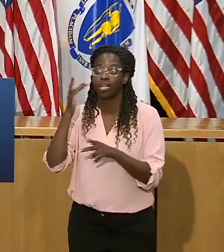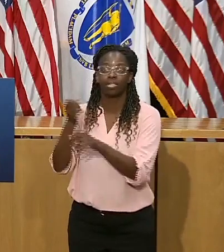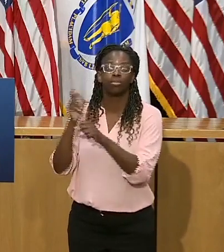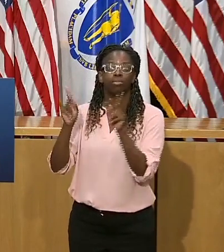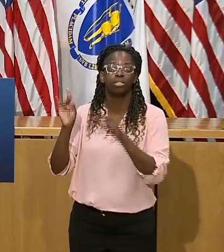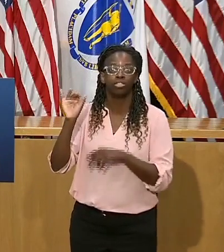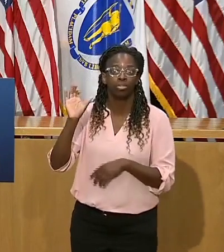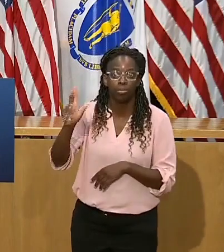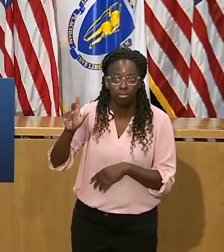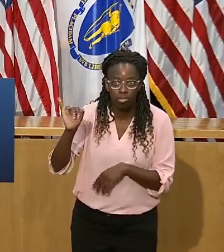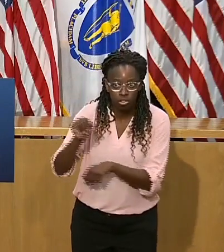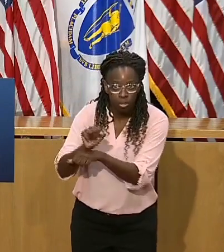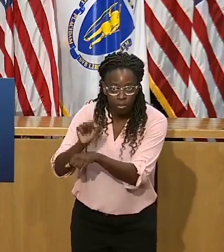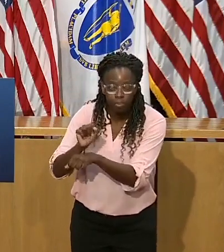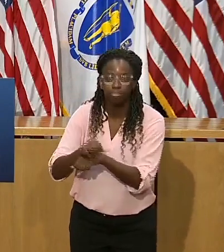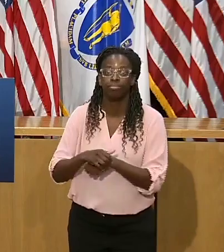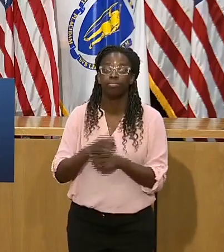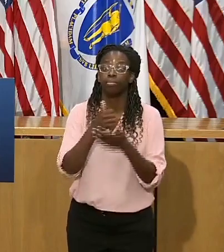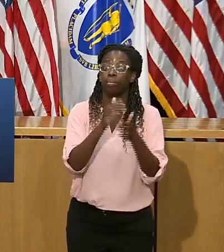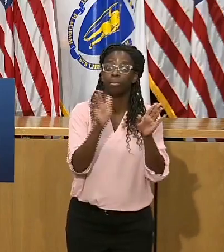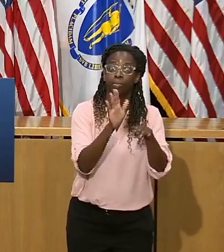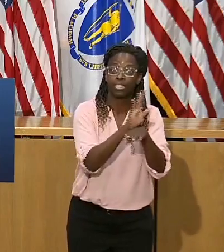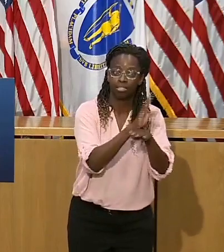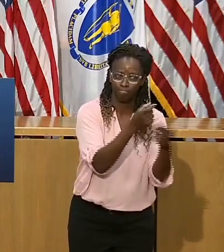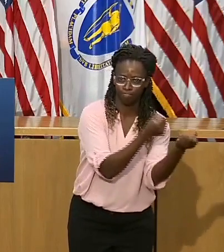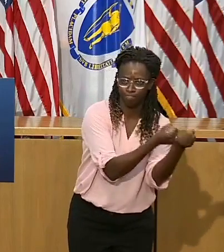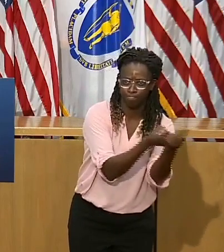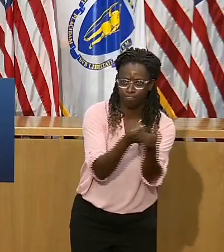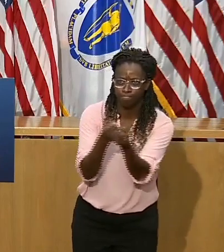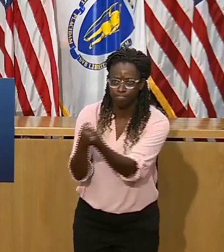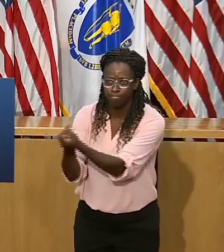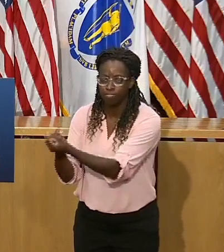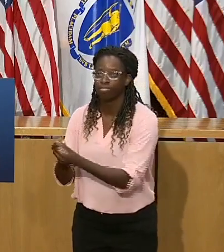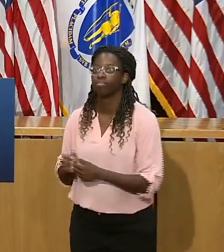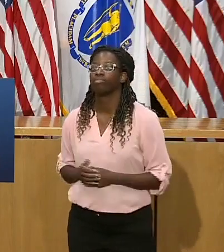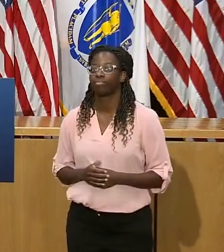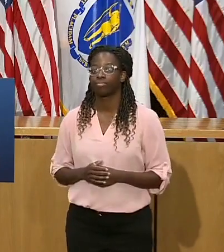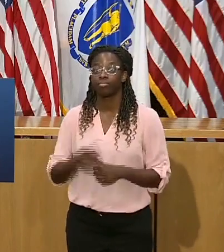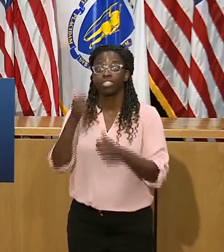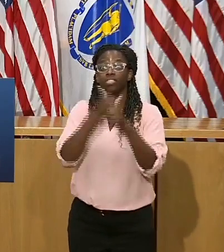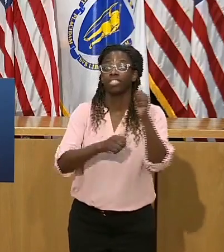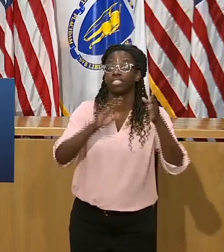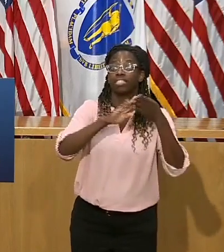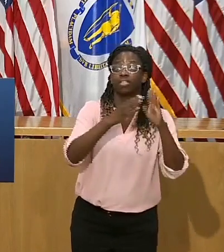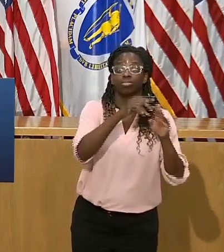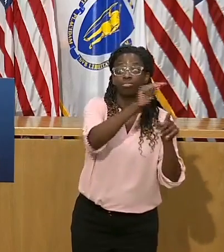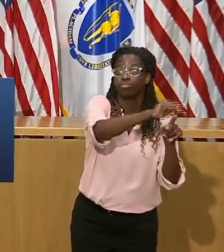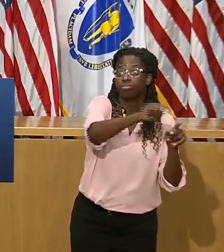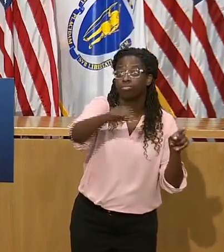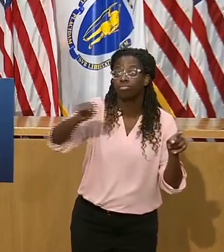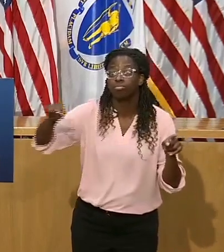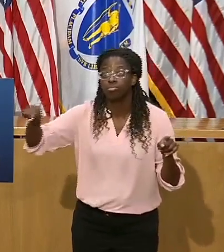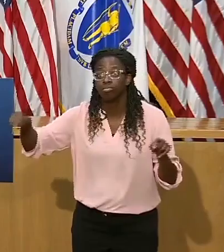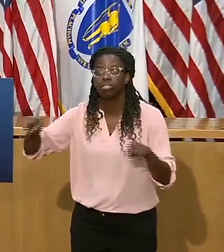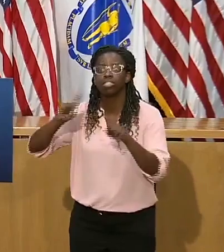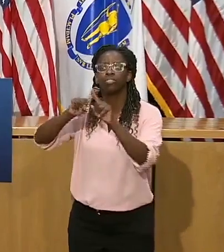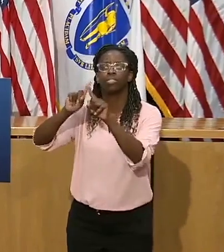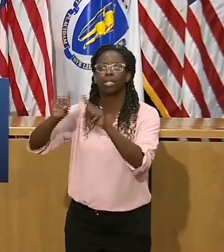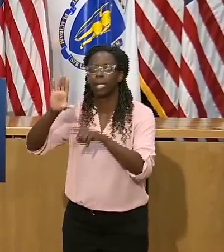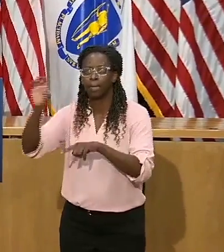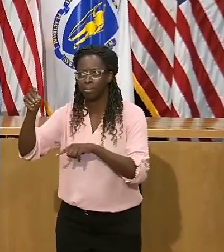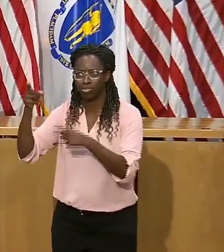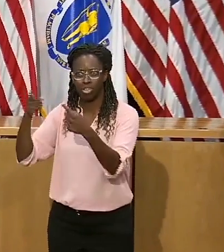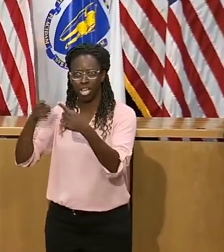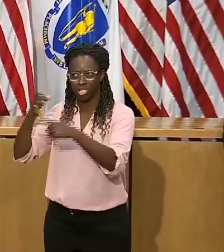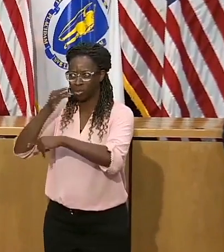to revitalize main streets, to foster innovation, and to promote and provide neighborhood stability